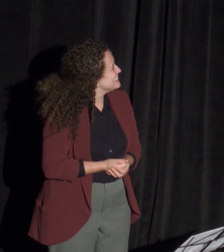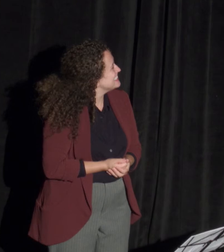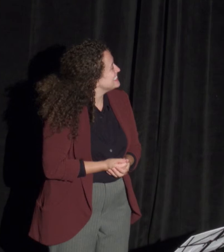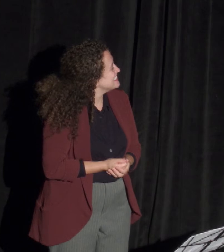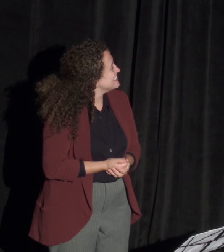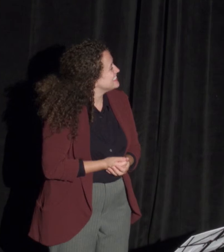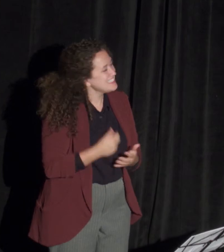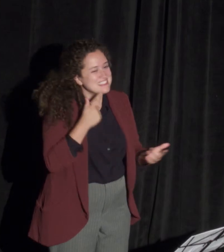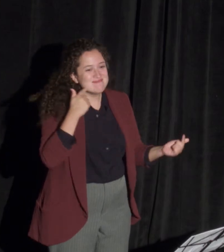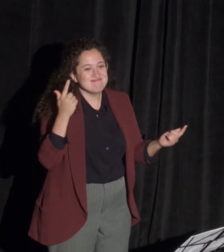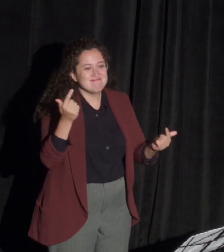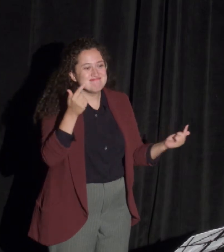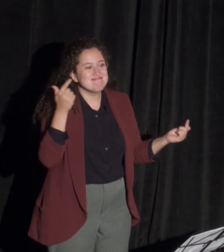Okay.